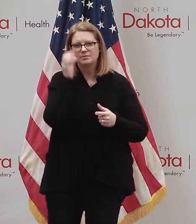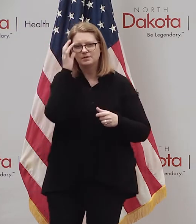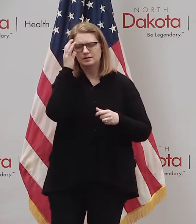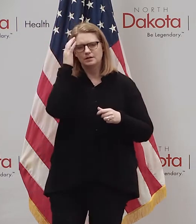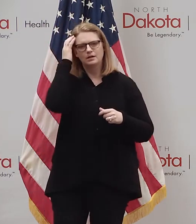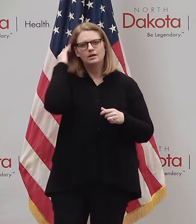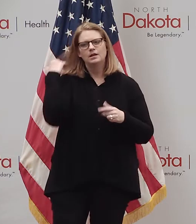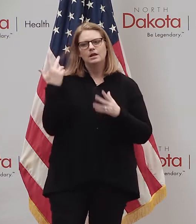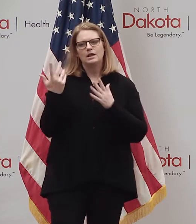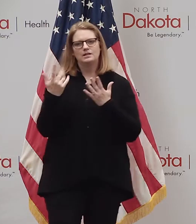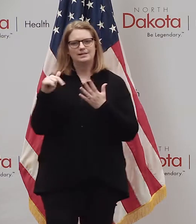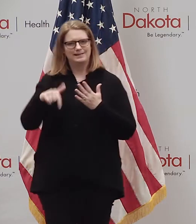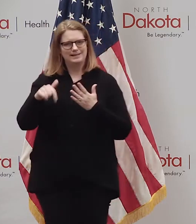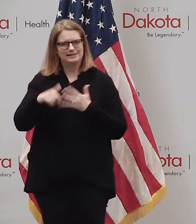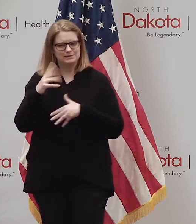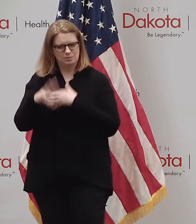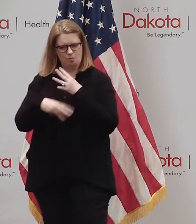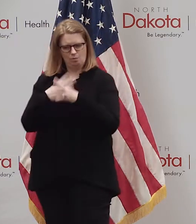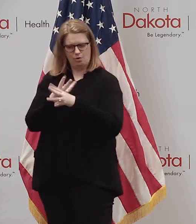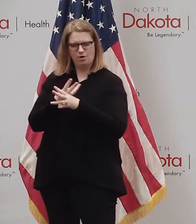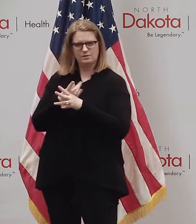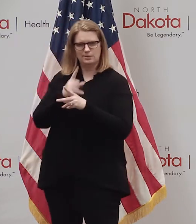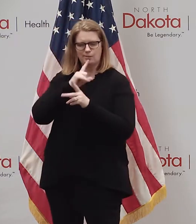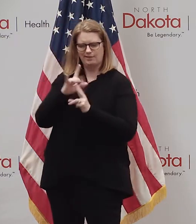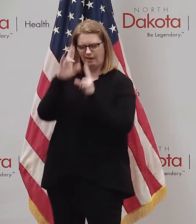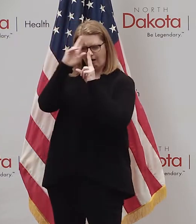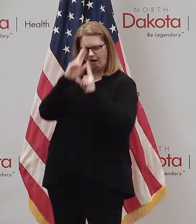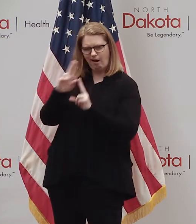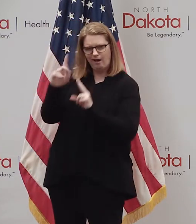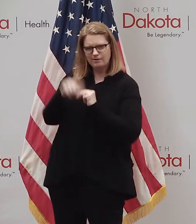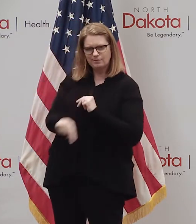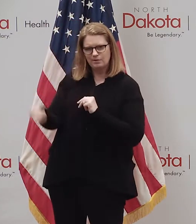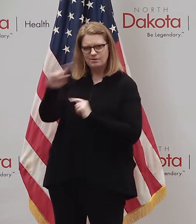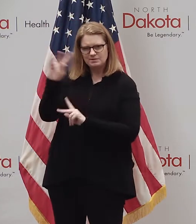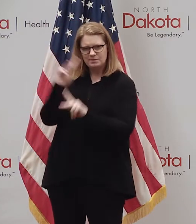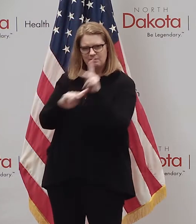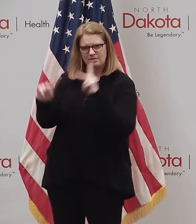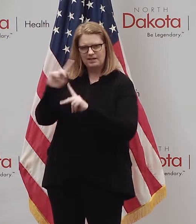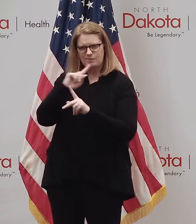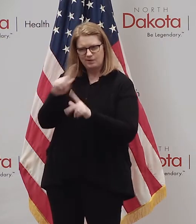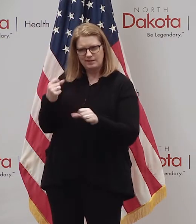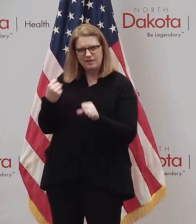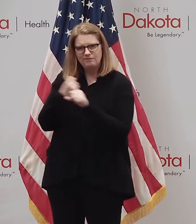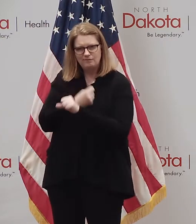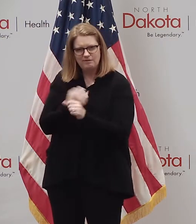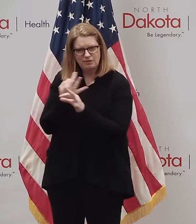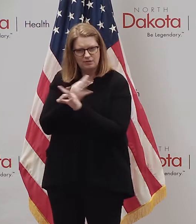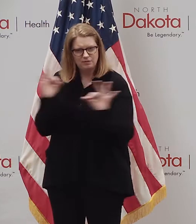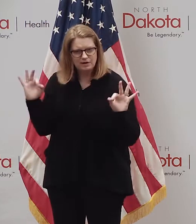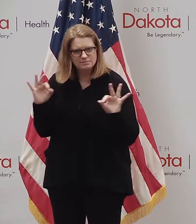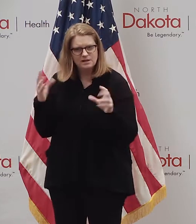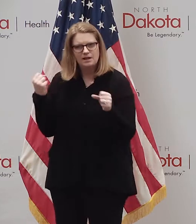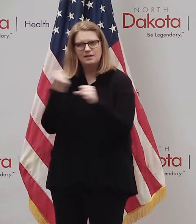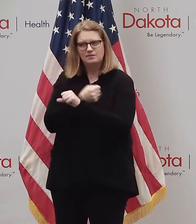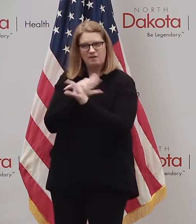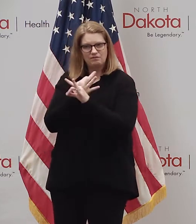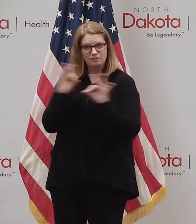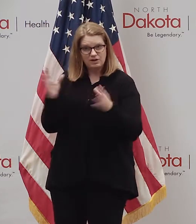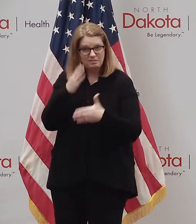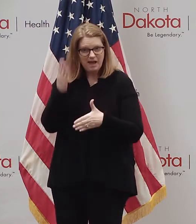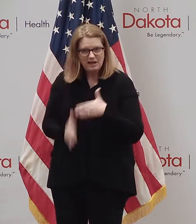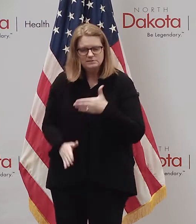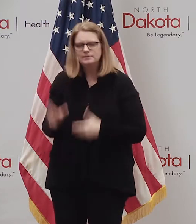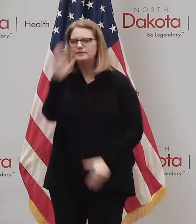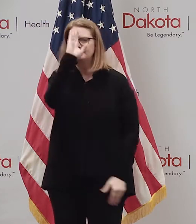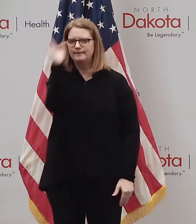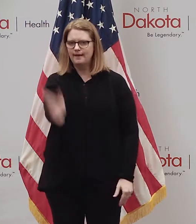in the new world we're living in, to honor those individuals who fought for the freedoms that we still fight for today. The fight for freedom never ends, and